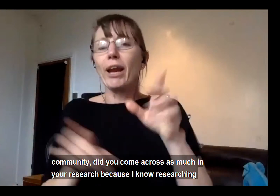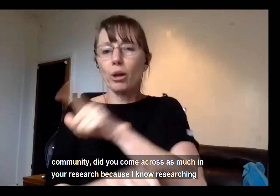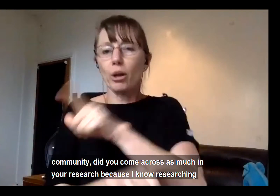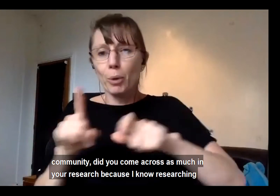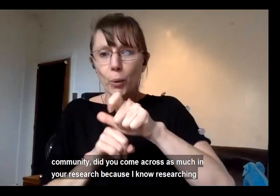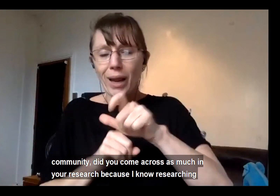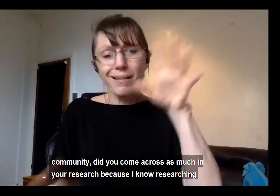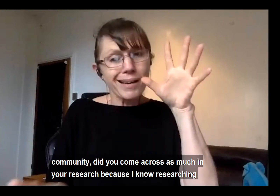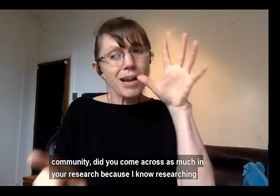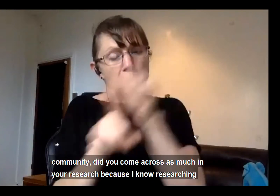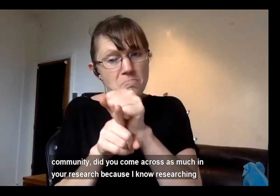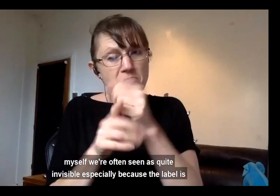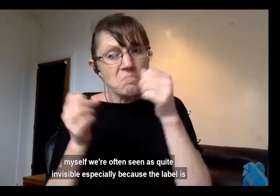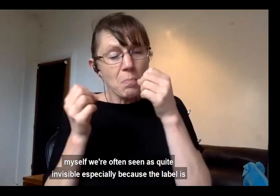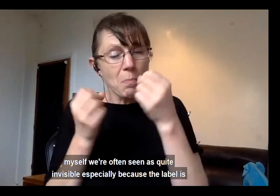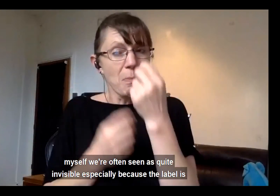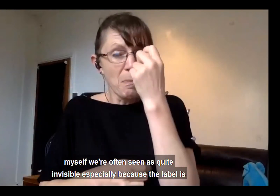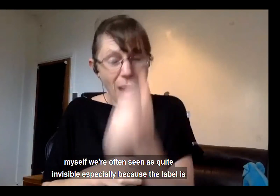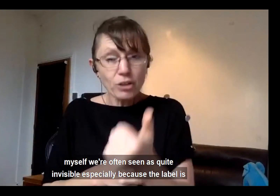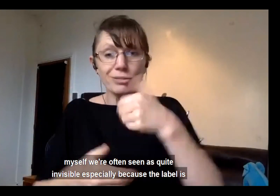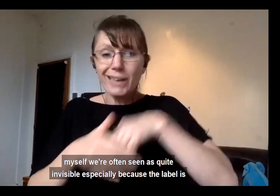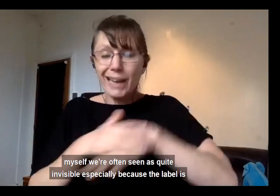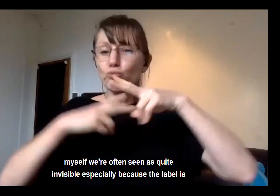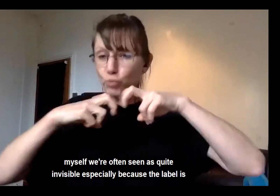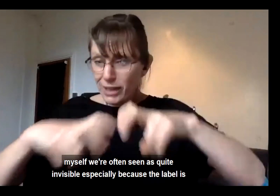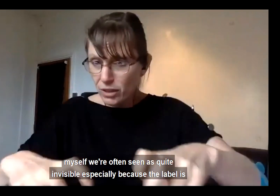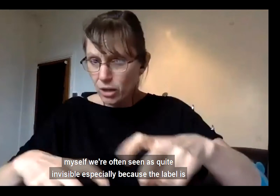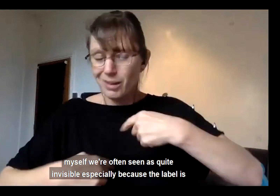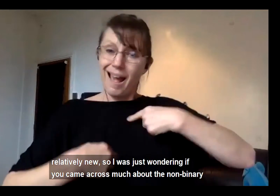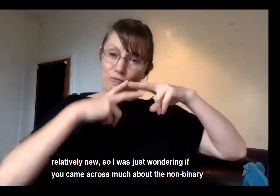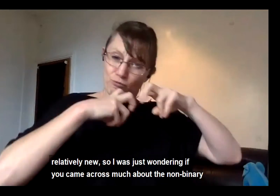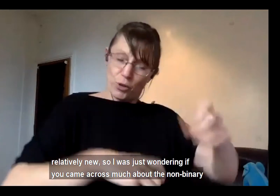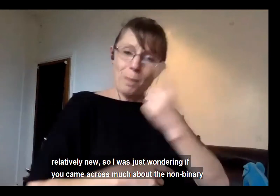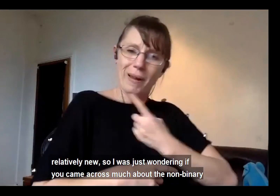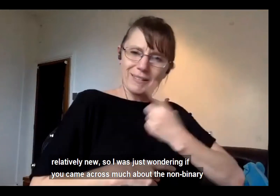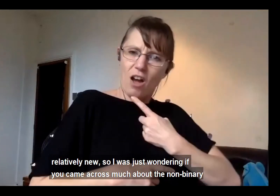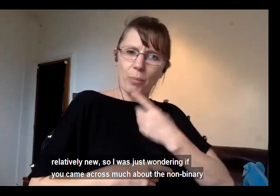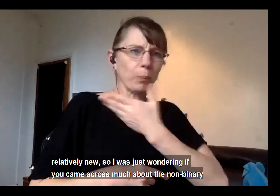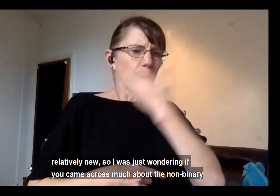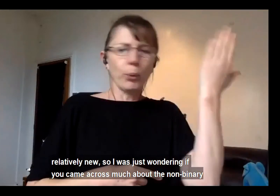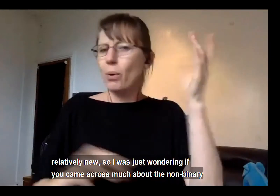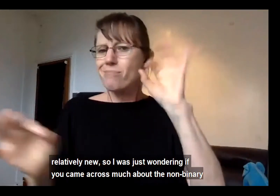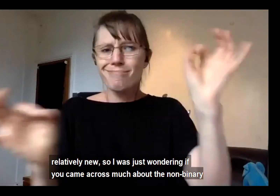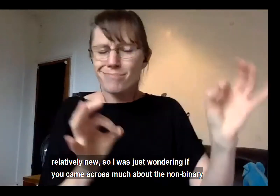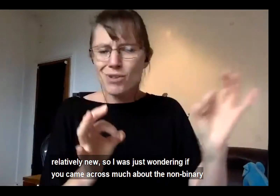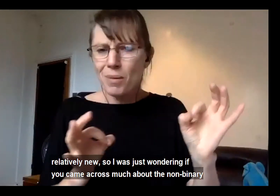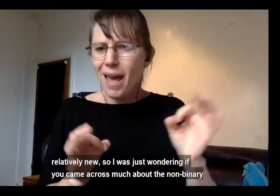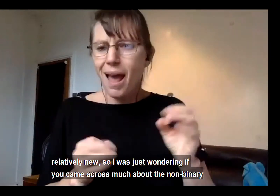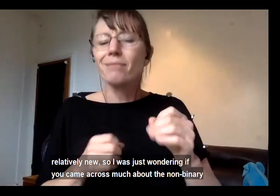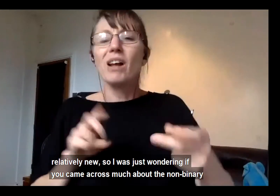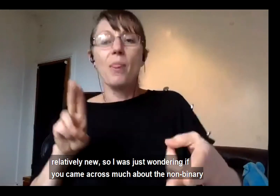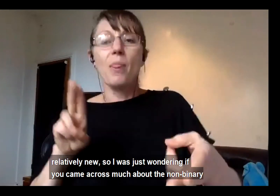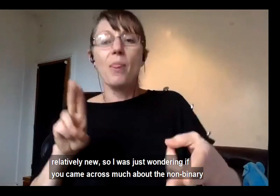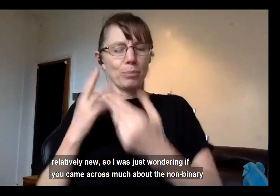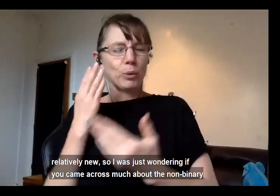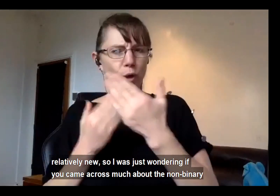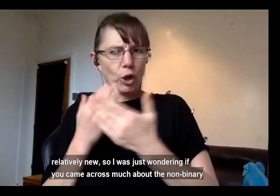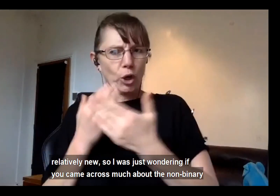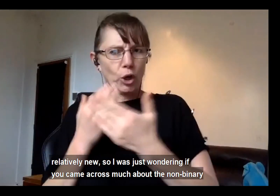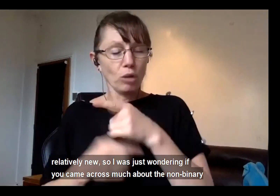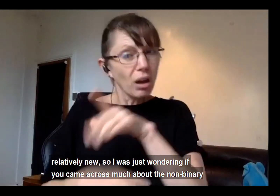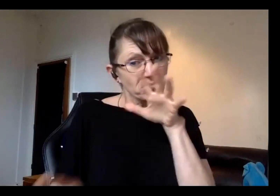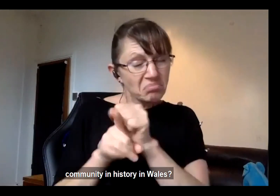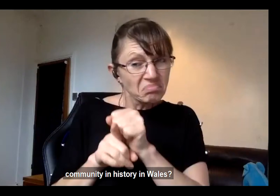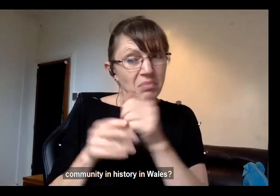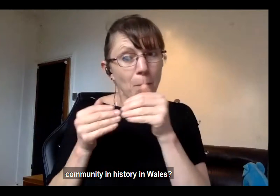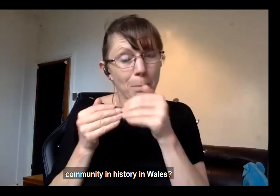much in your research? Because I know researching myself, we're often seen as quite invisible, especially because the label is relatively new. So I was just wondering if you came across much